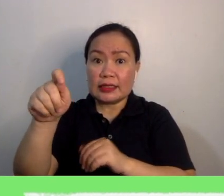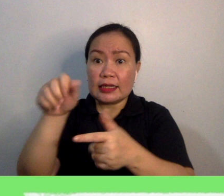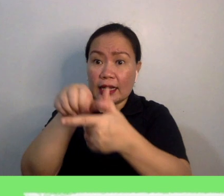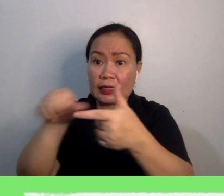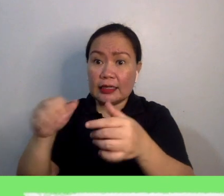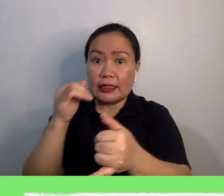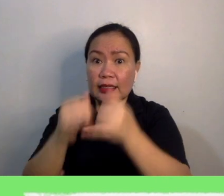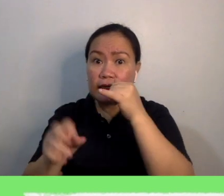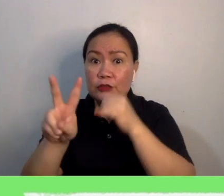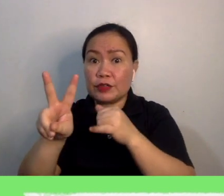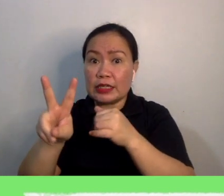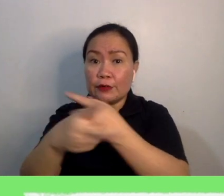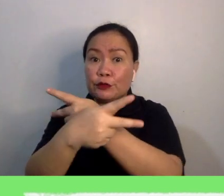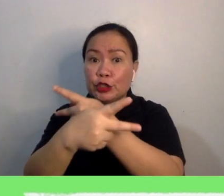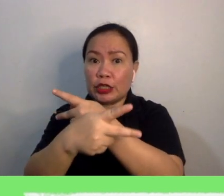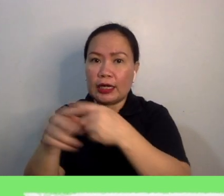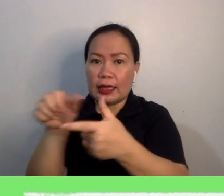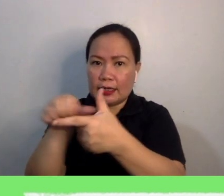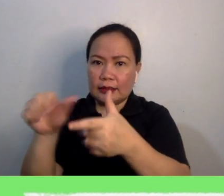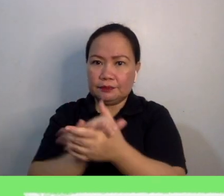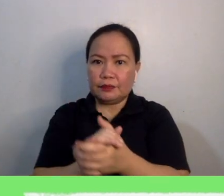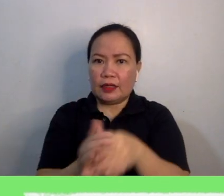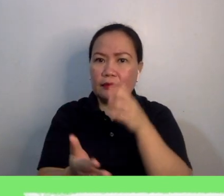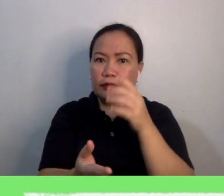bago nyo po makita yung answer key.